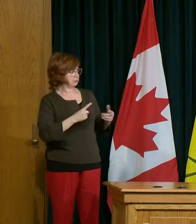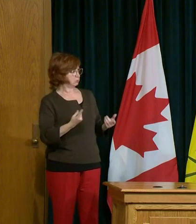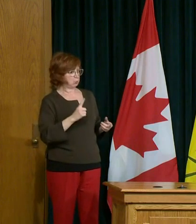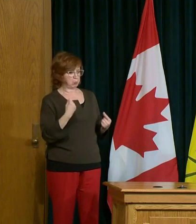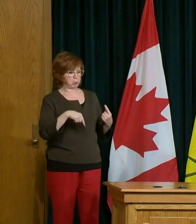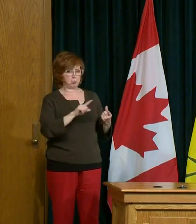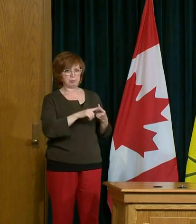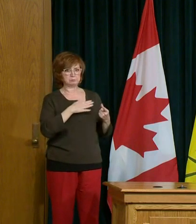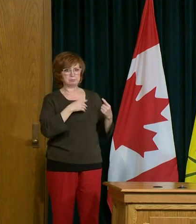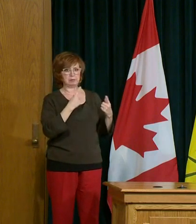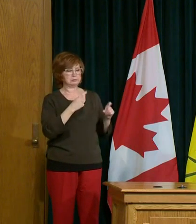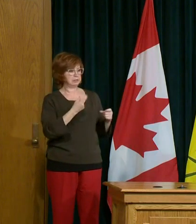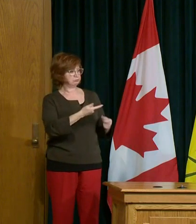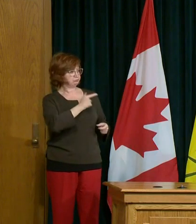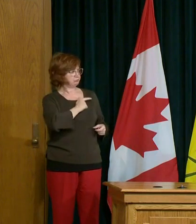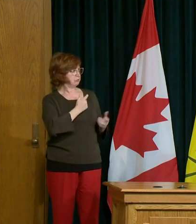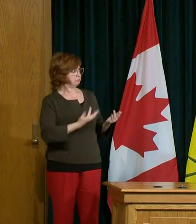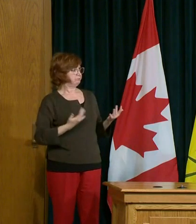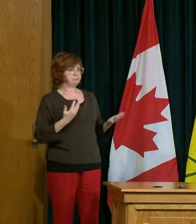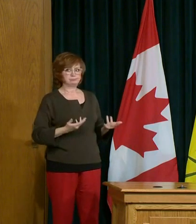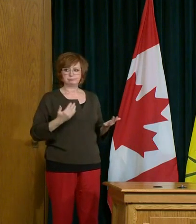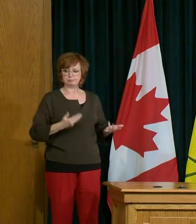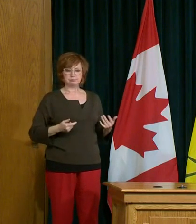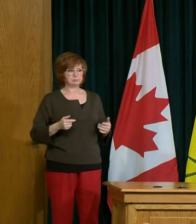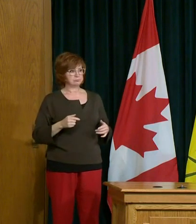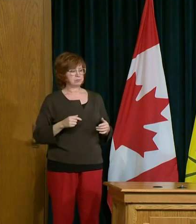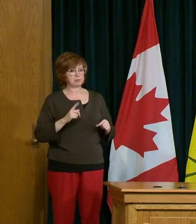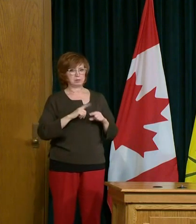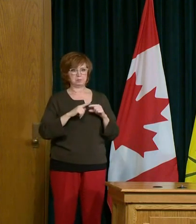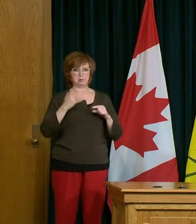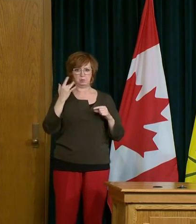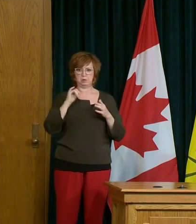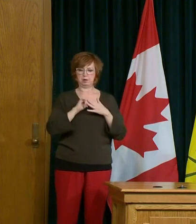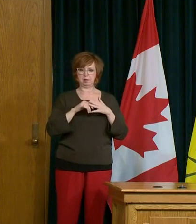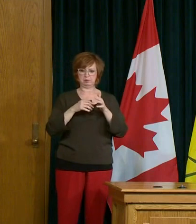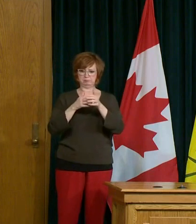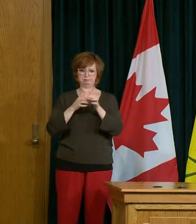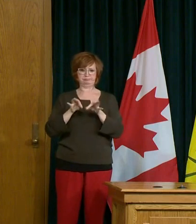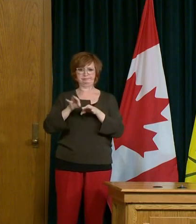be contact tracing effectively if there are delays to getting tested?